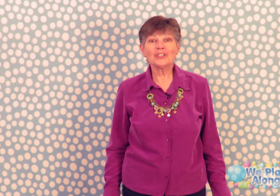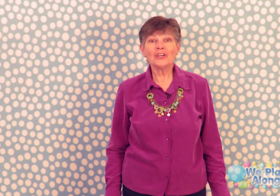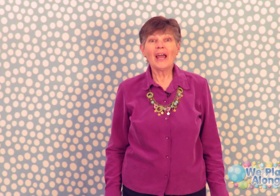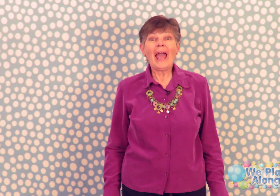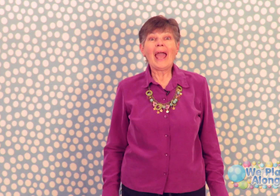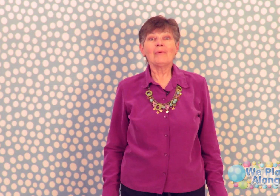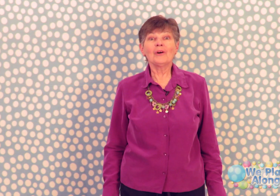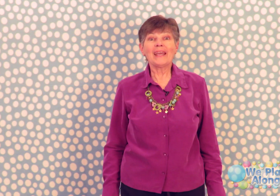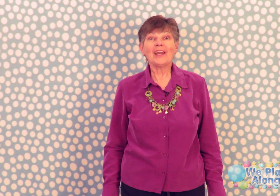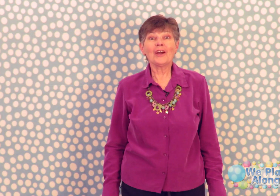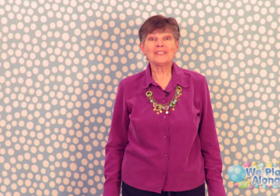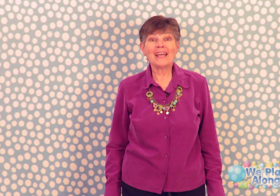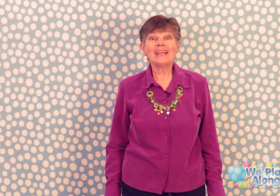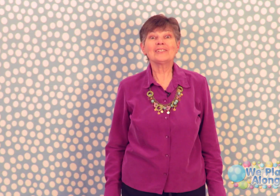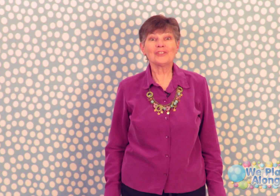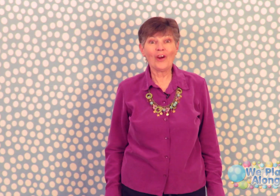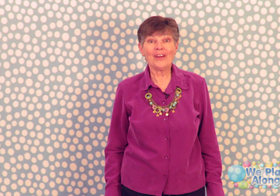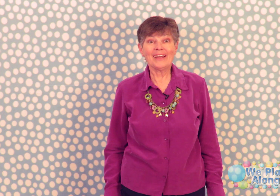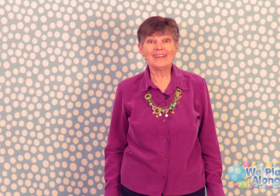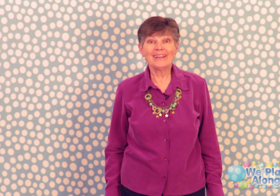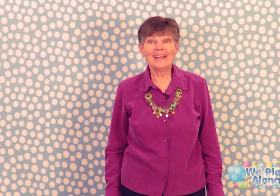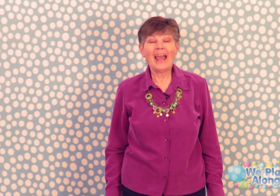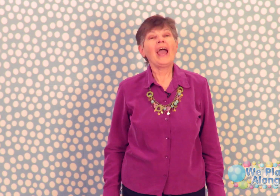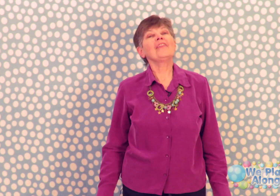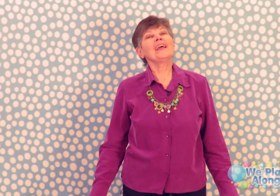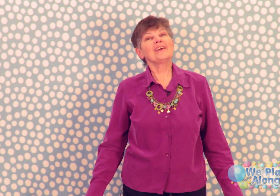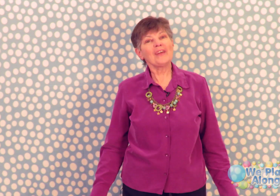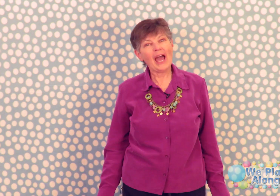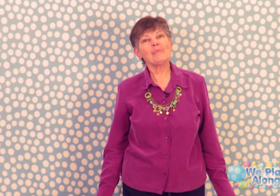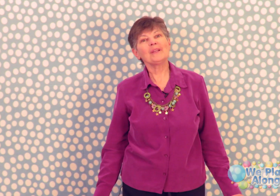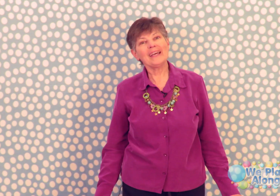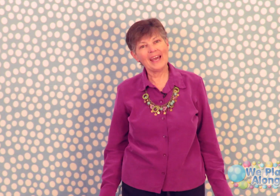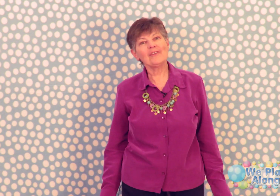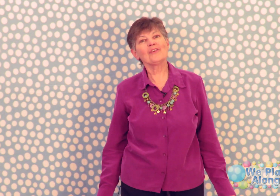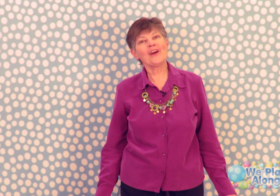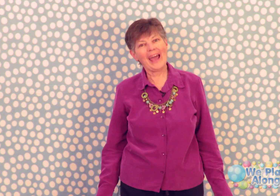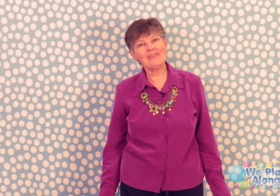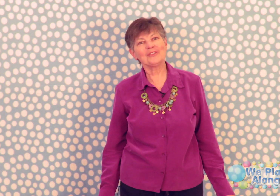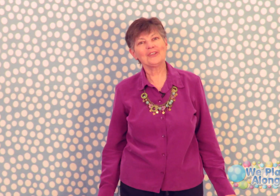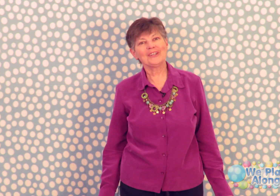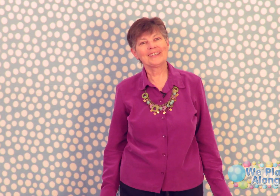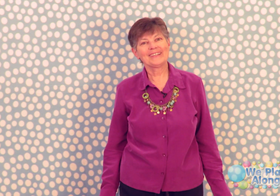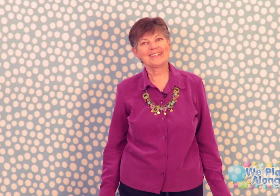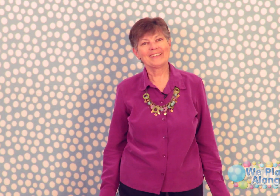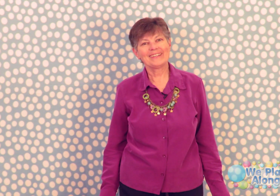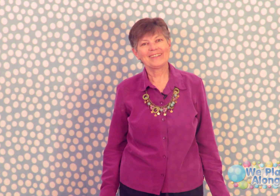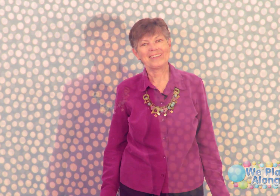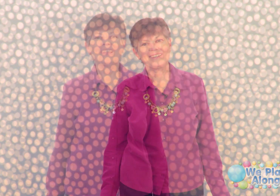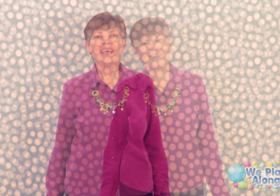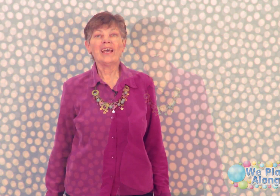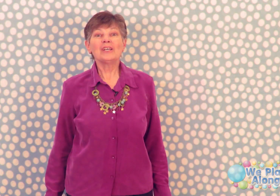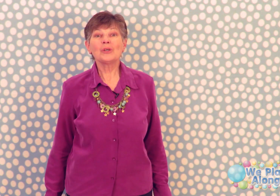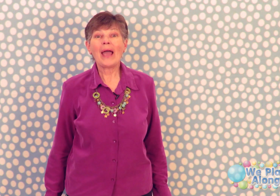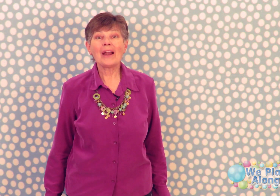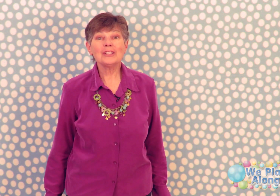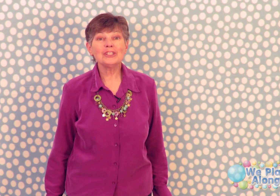Sylvester and we'll get our day started." And they lived happily ever after. So how did you do?